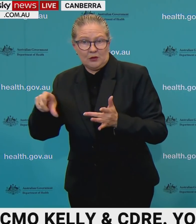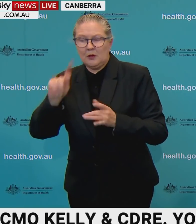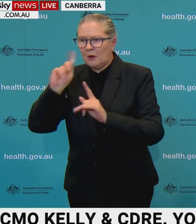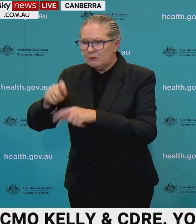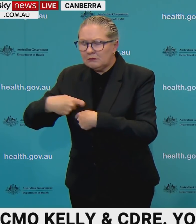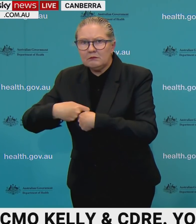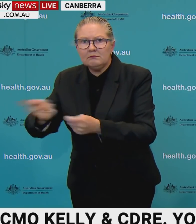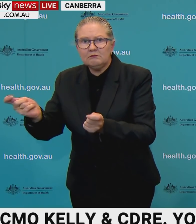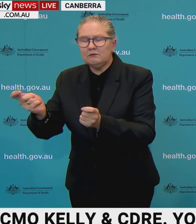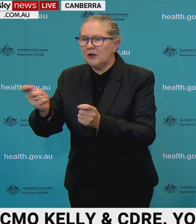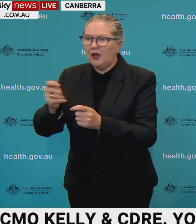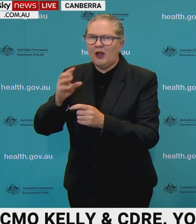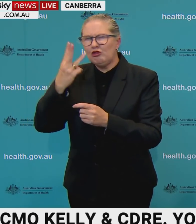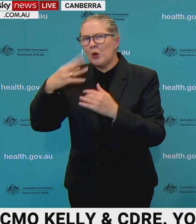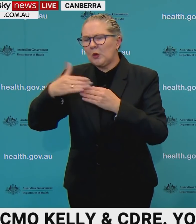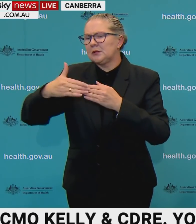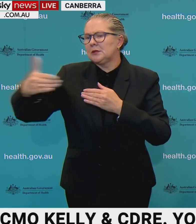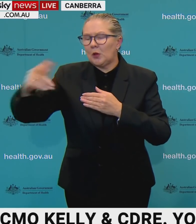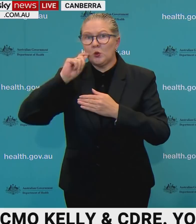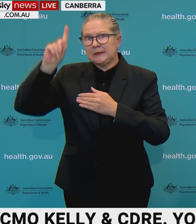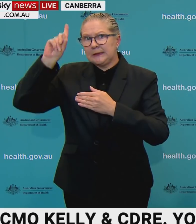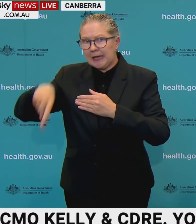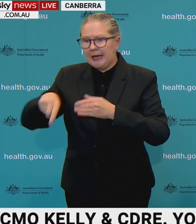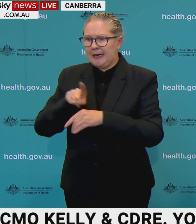across 3 weeks, commencing from next week.